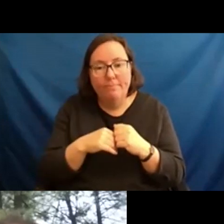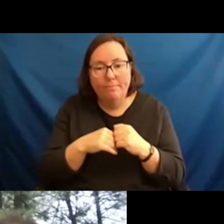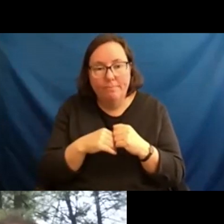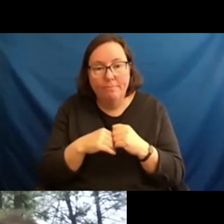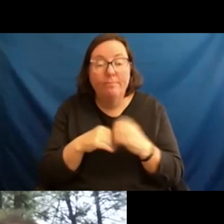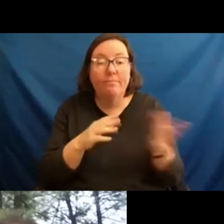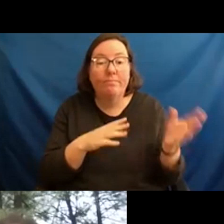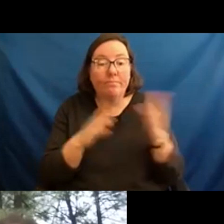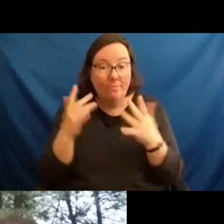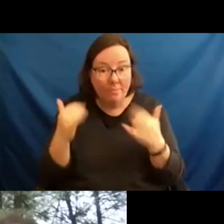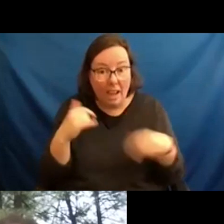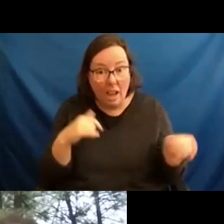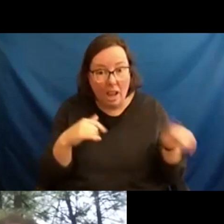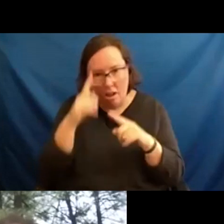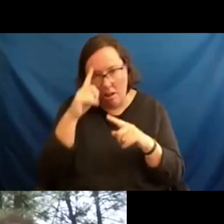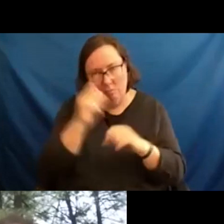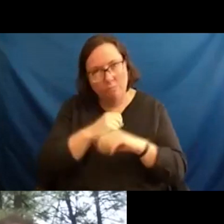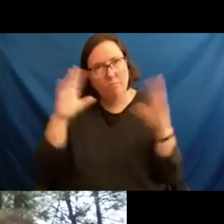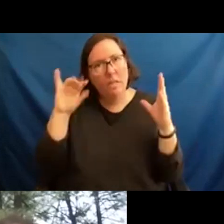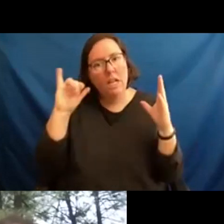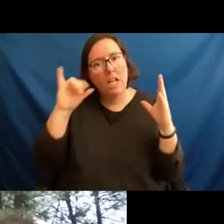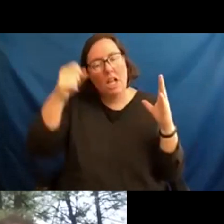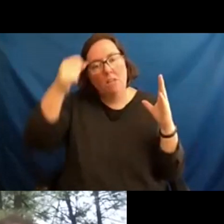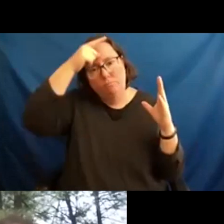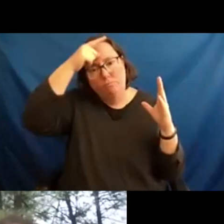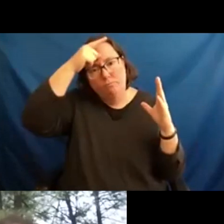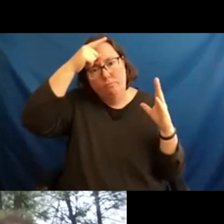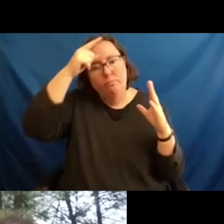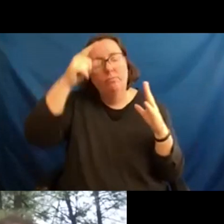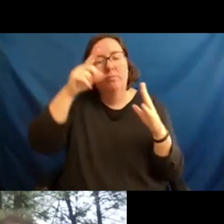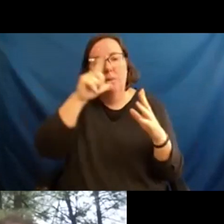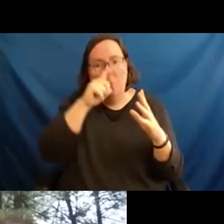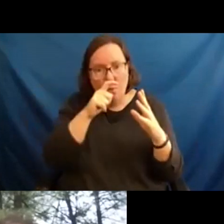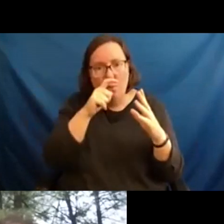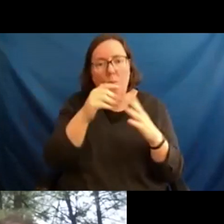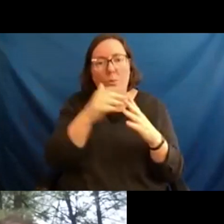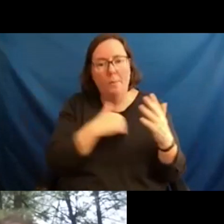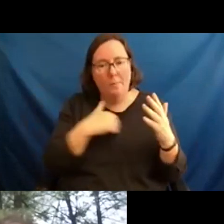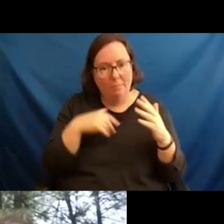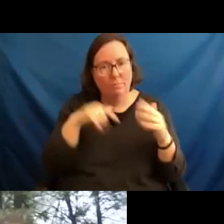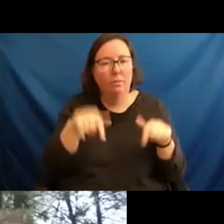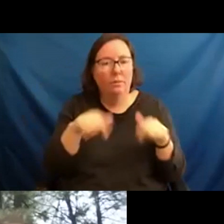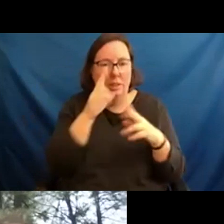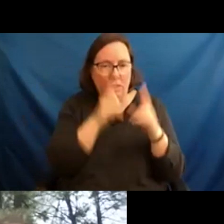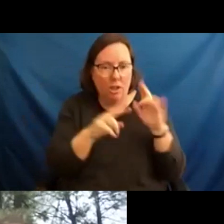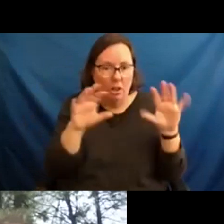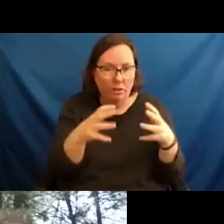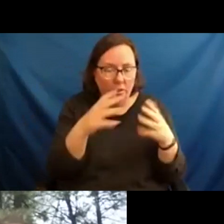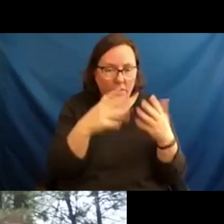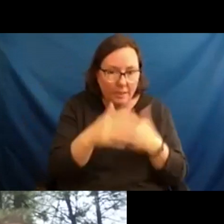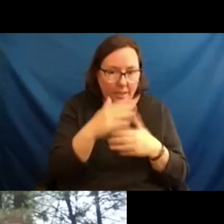Now that you have an understanding of our honor society and its values and